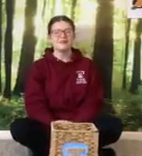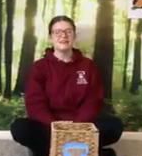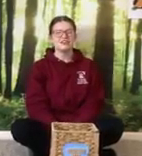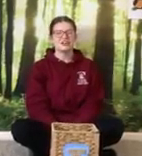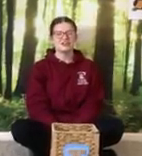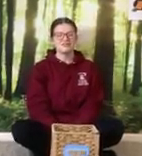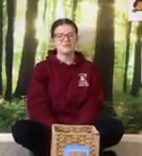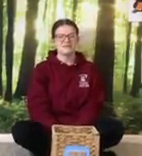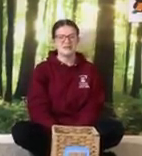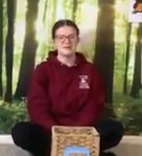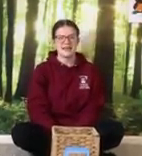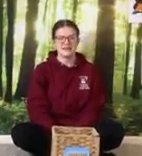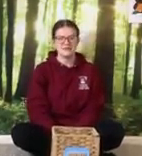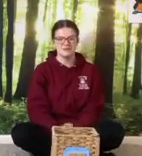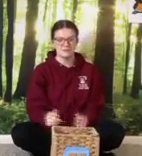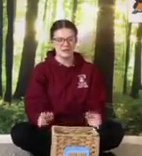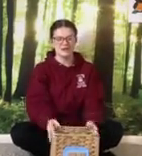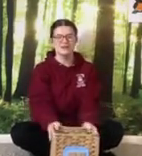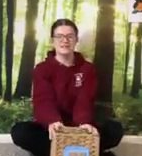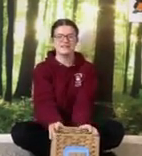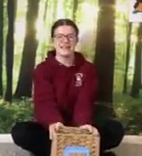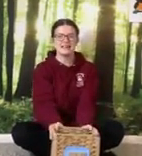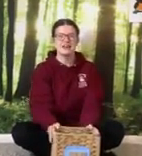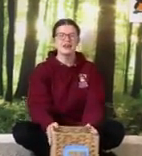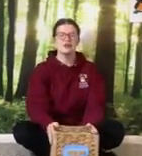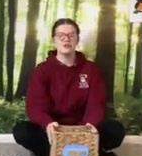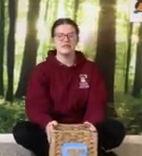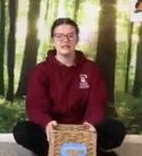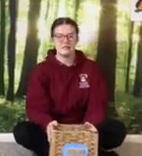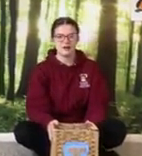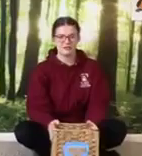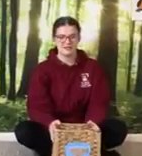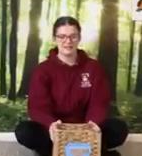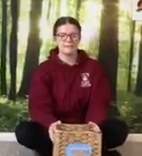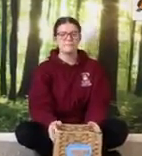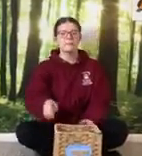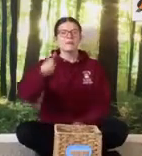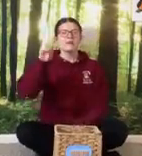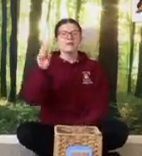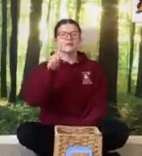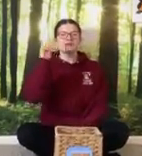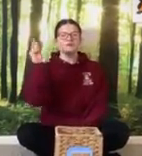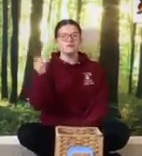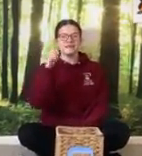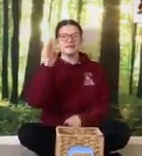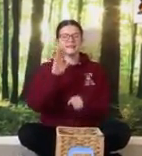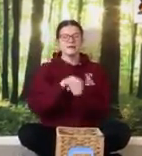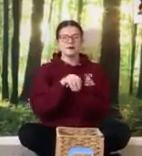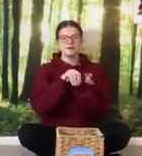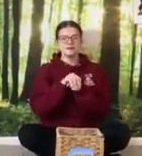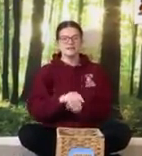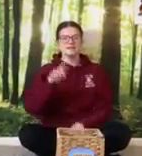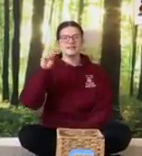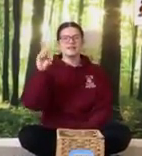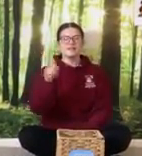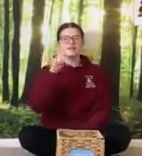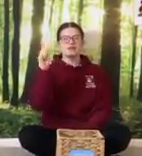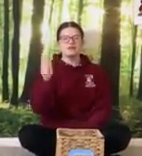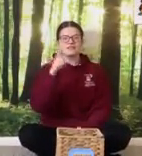everyone, it's Charlotte from Snowy Owls. We're going to sing Who's in the Box? Who's in the box? Who's in